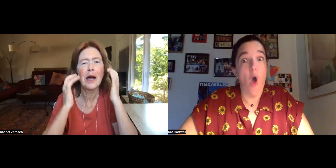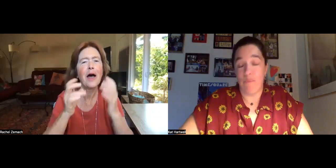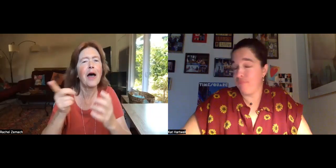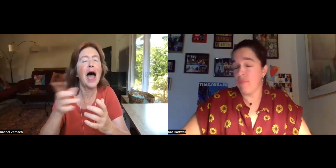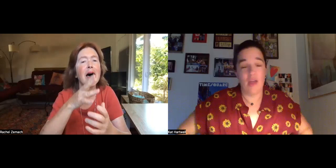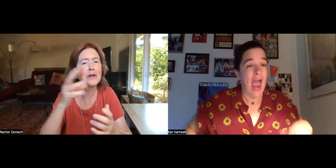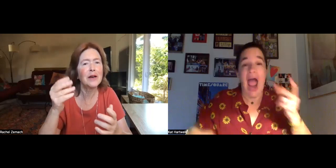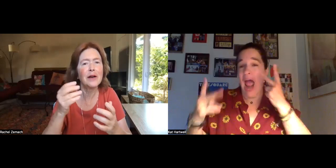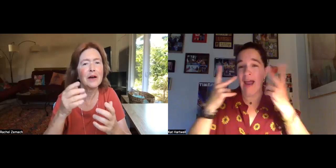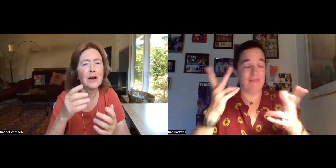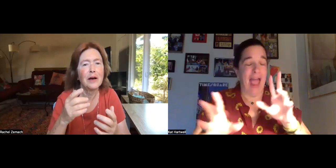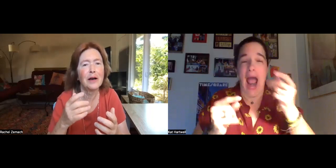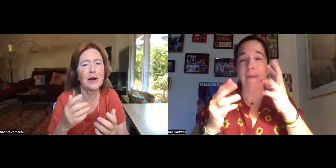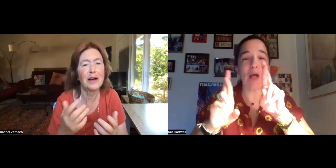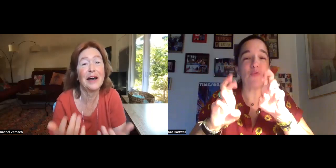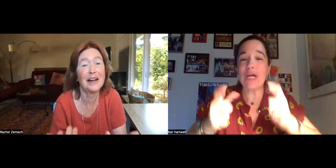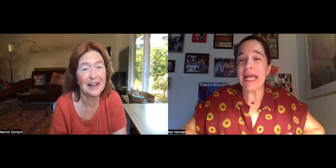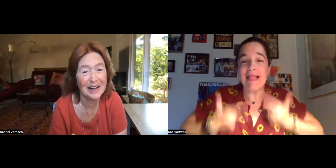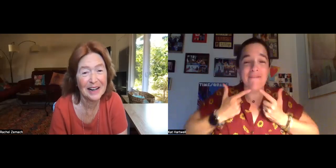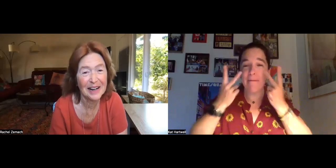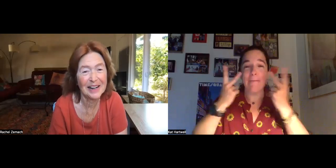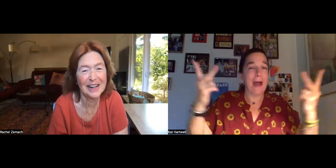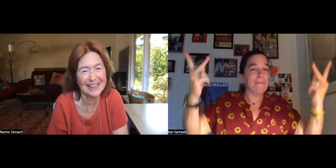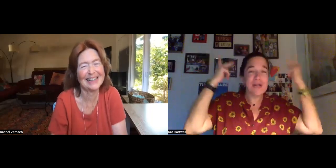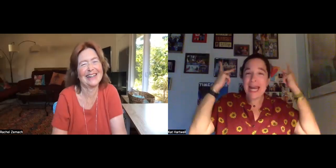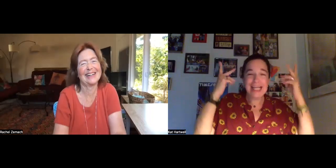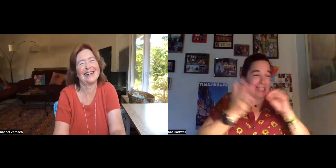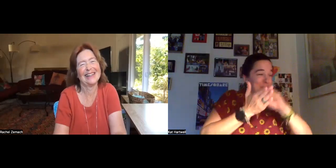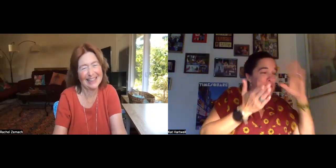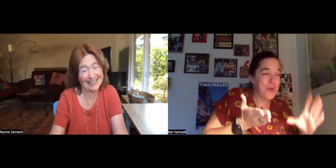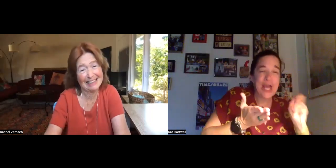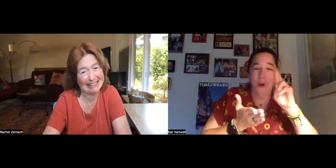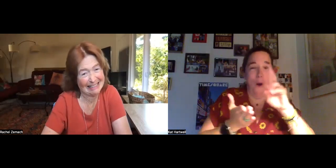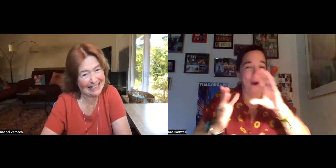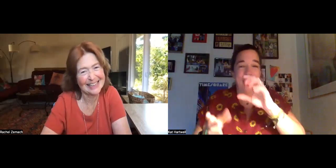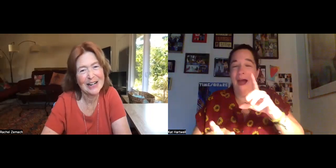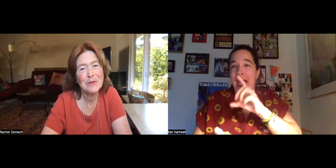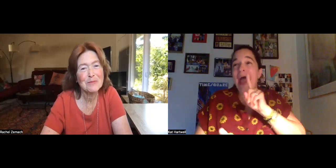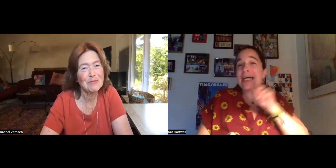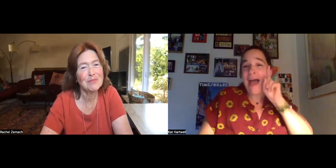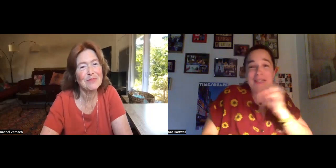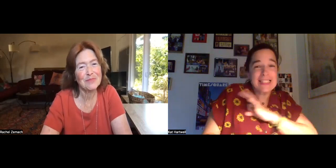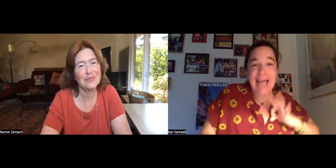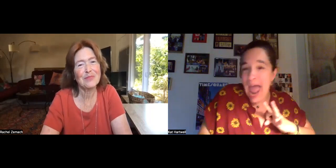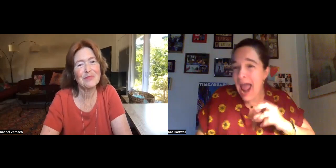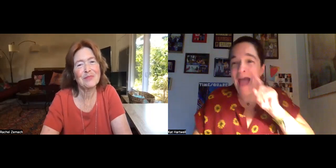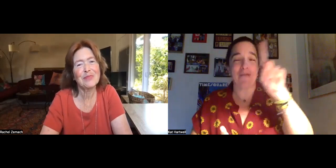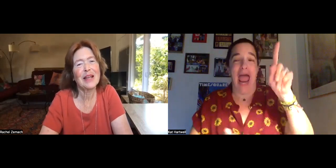Oh, I'm like reliving my memory as a student or that staff at